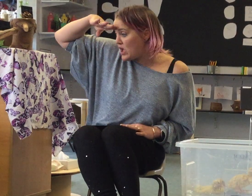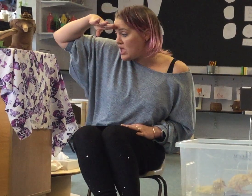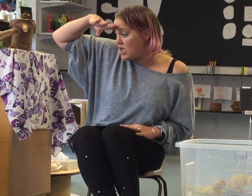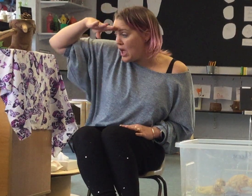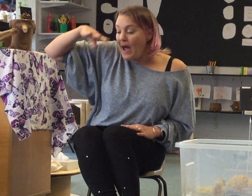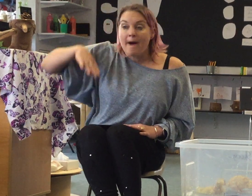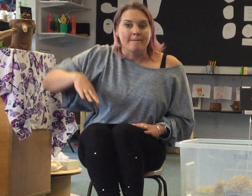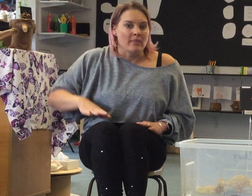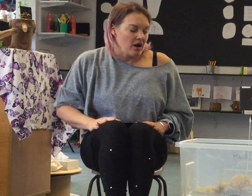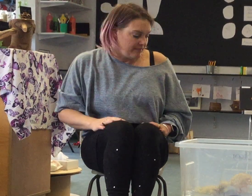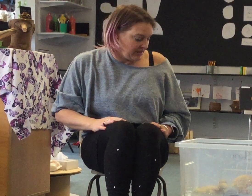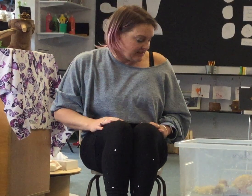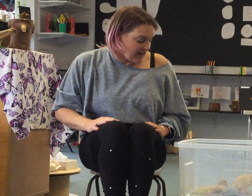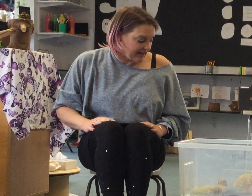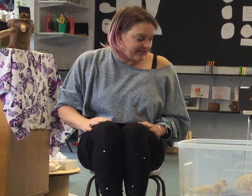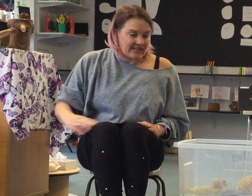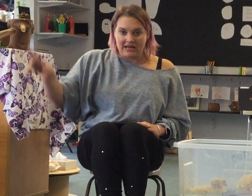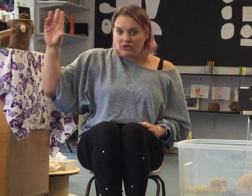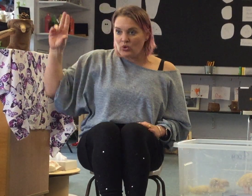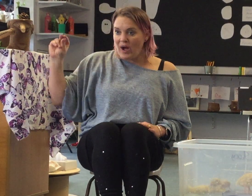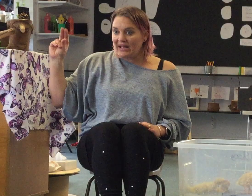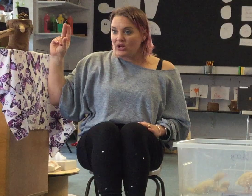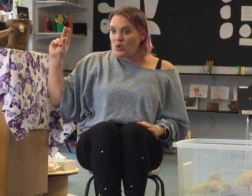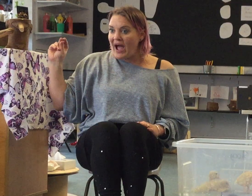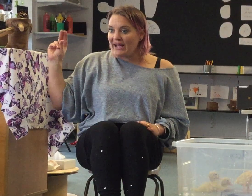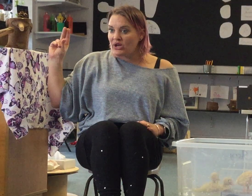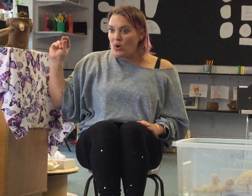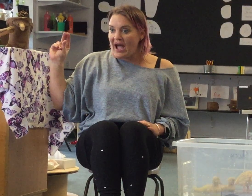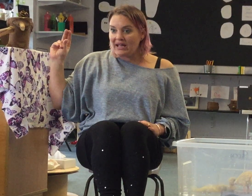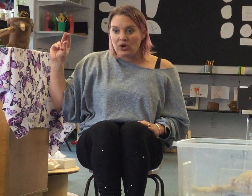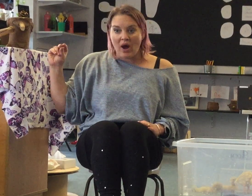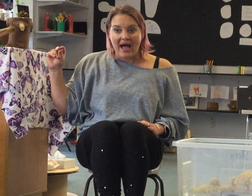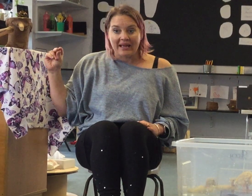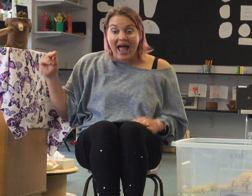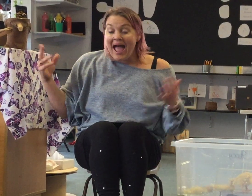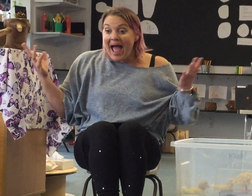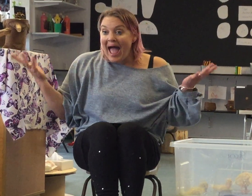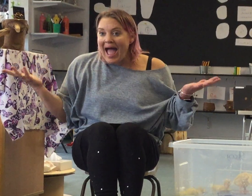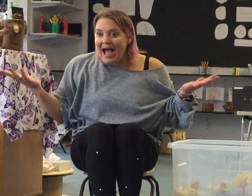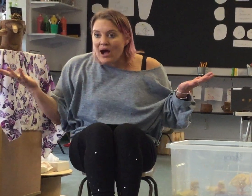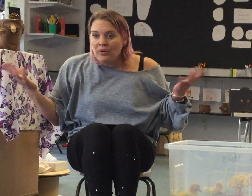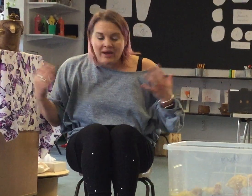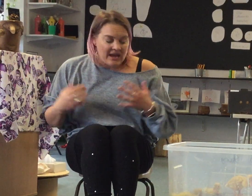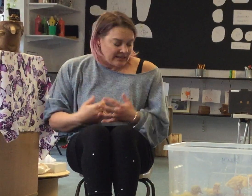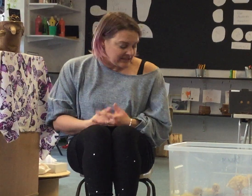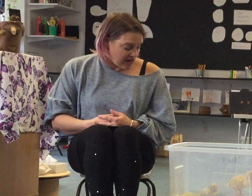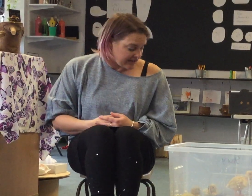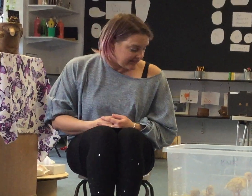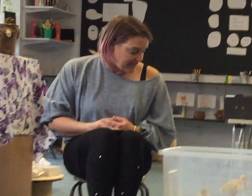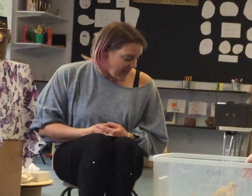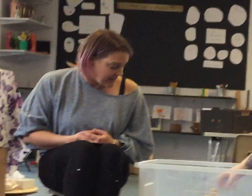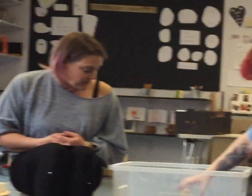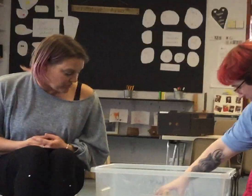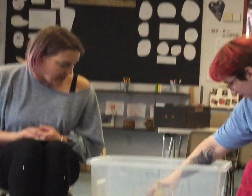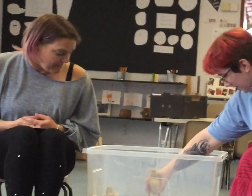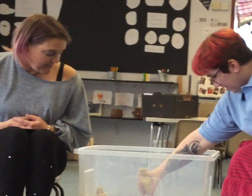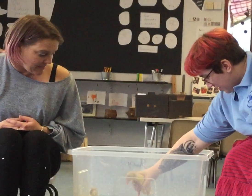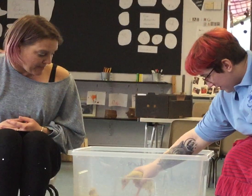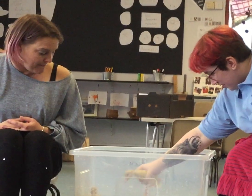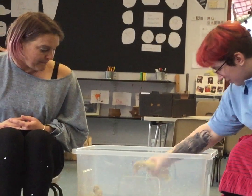away. Mommy duck said quack, quack, quack, quack. How many ducks came swimming